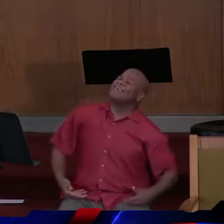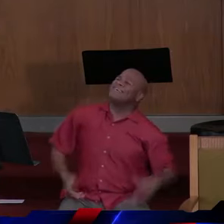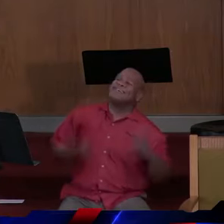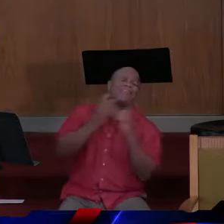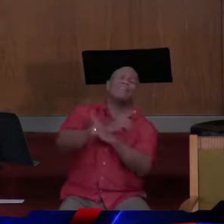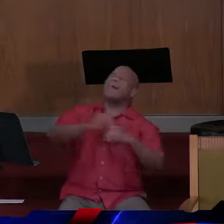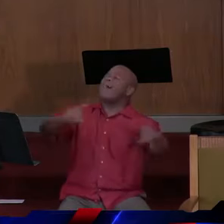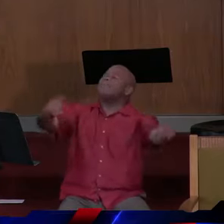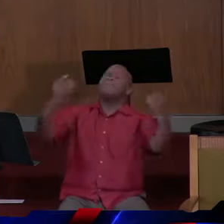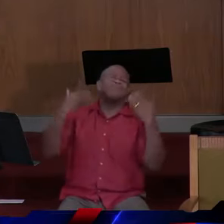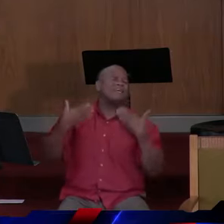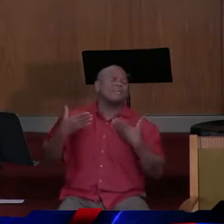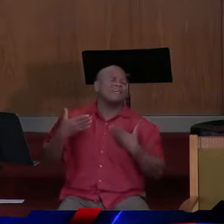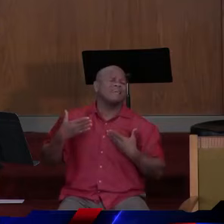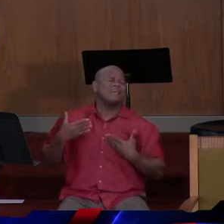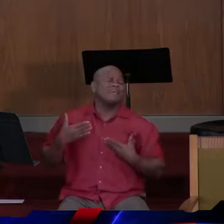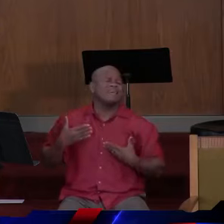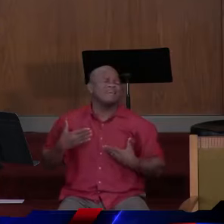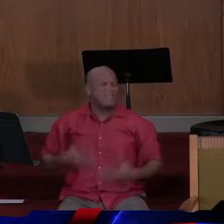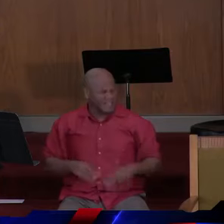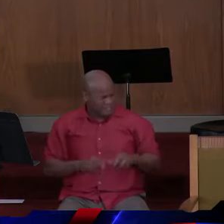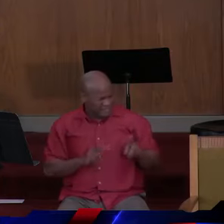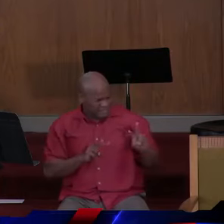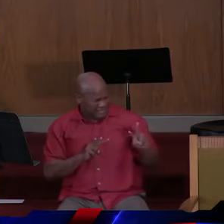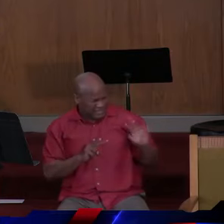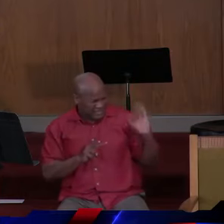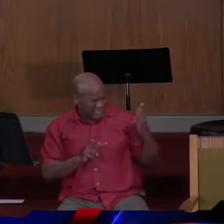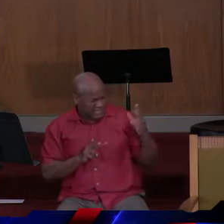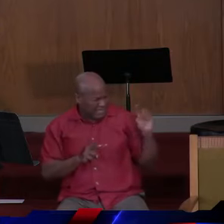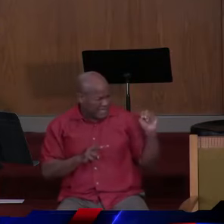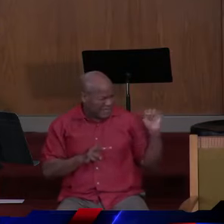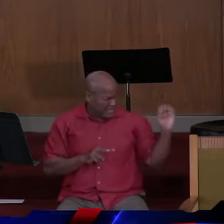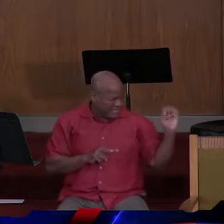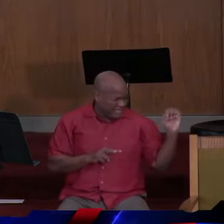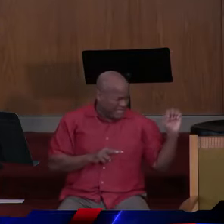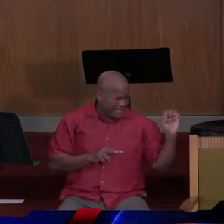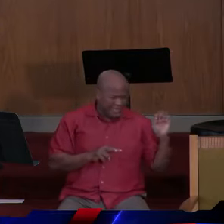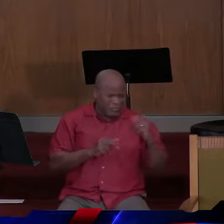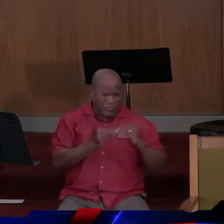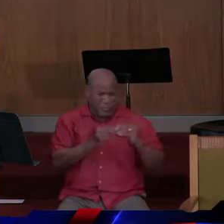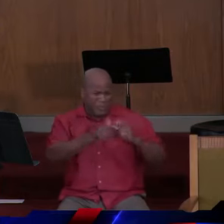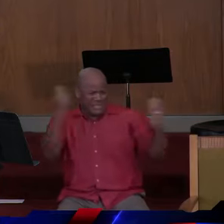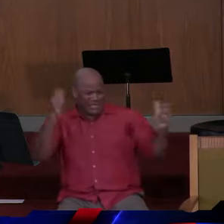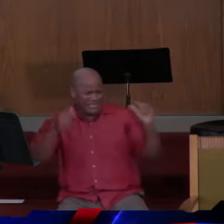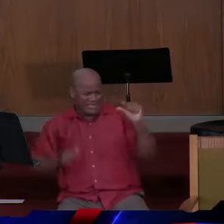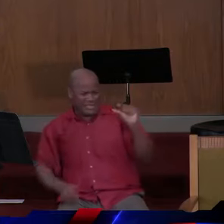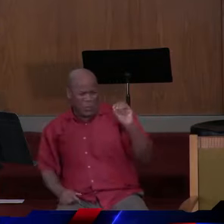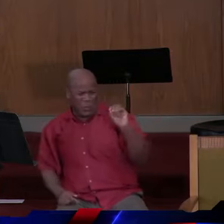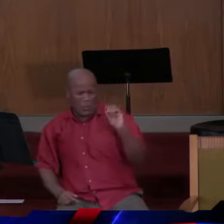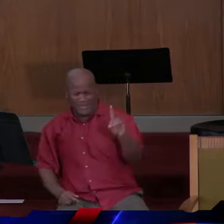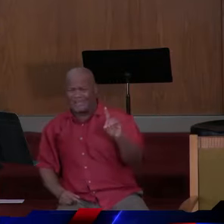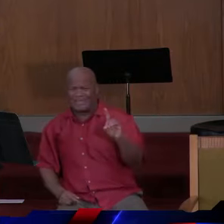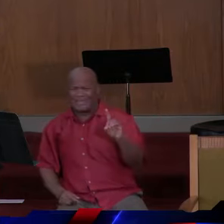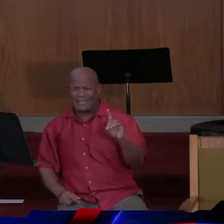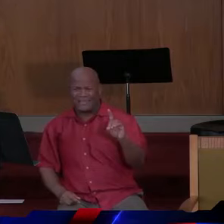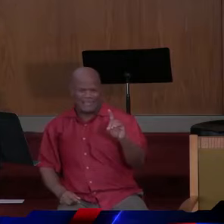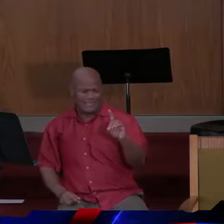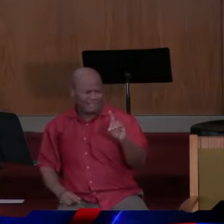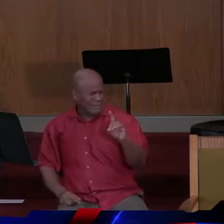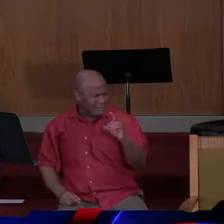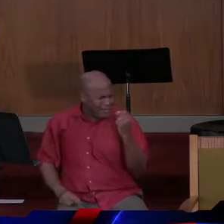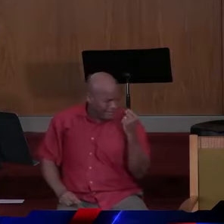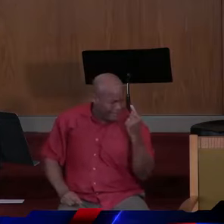Deliver me. It looked like the M-E is bigger than the G-O-D. All right. Watch